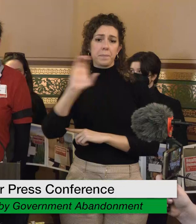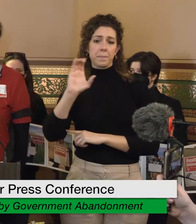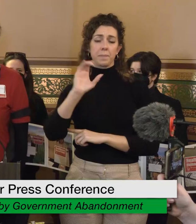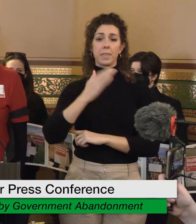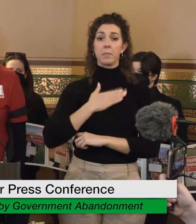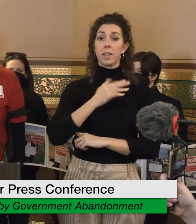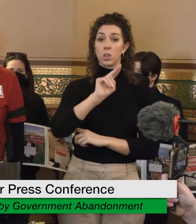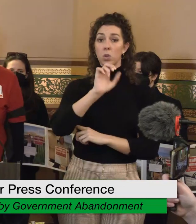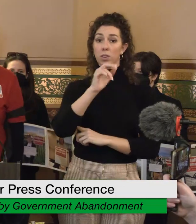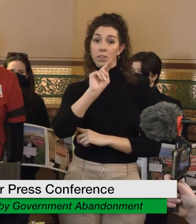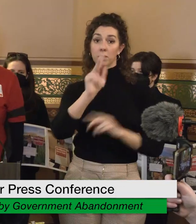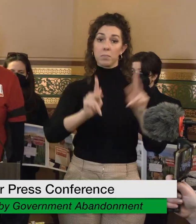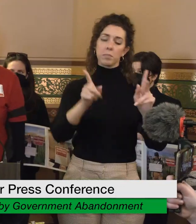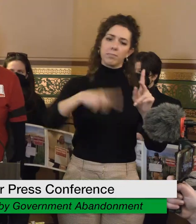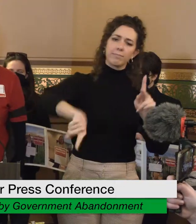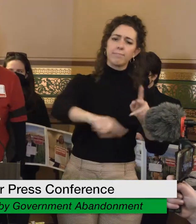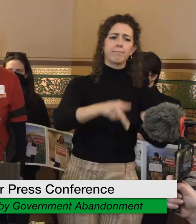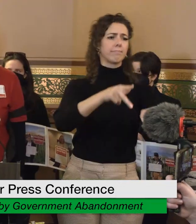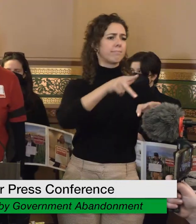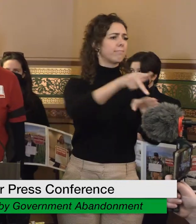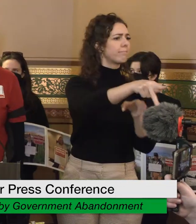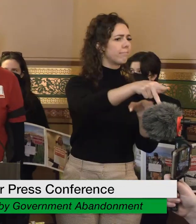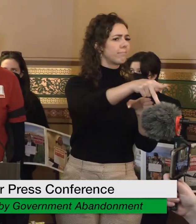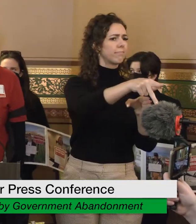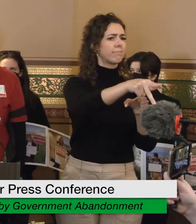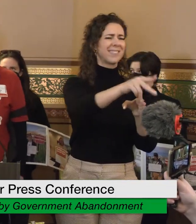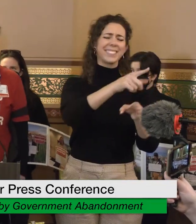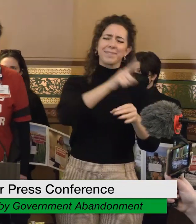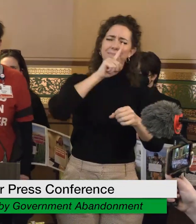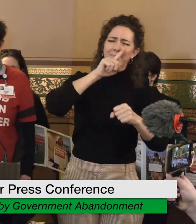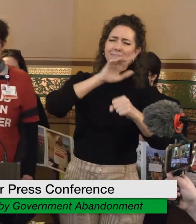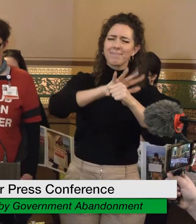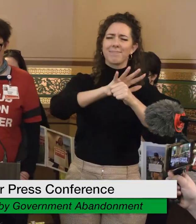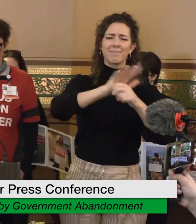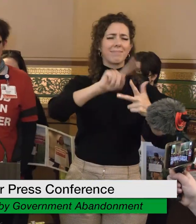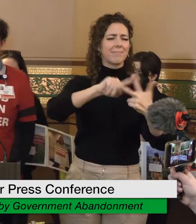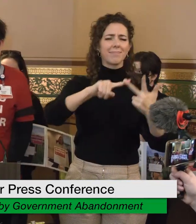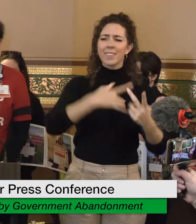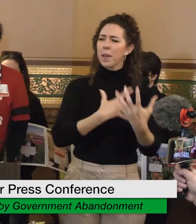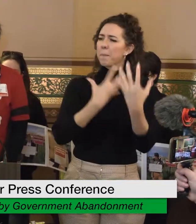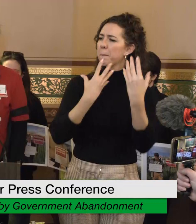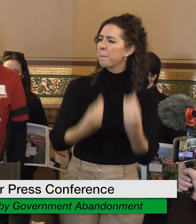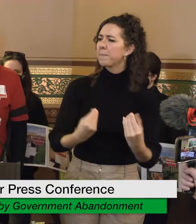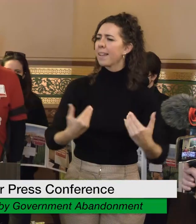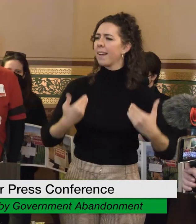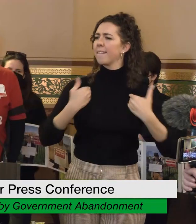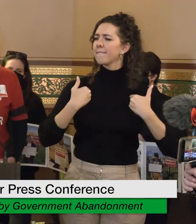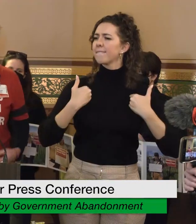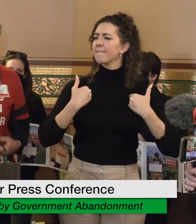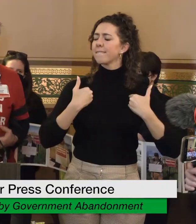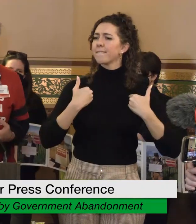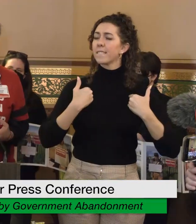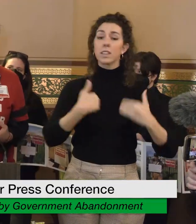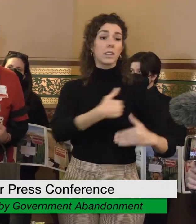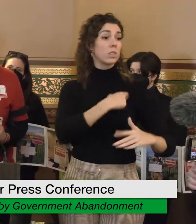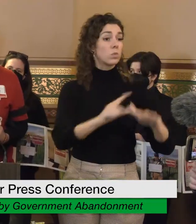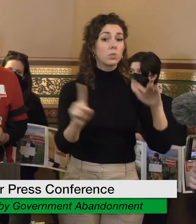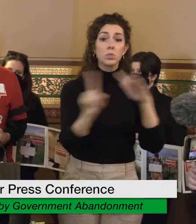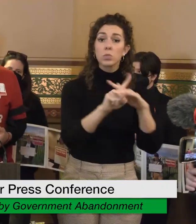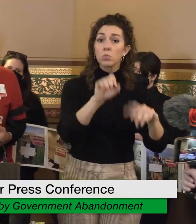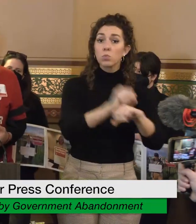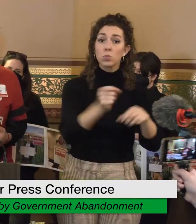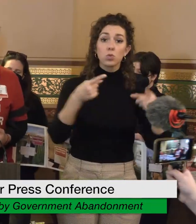buddies are professional, they are dedicated, and they are compassionate. We come to work during